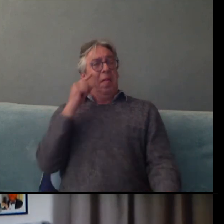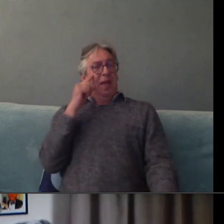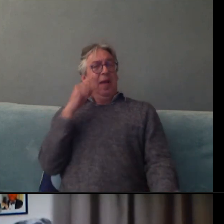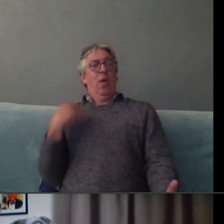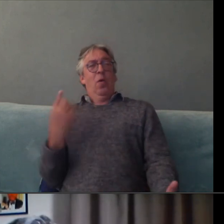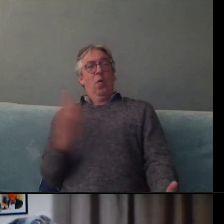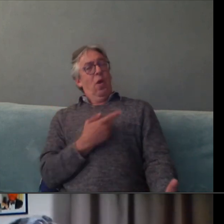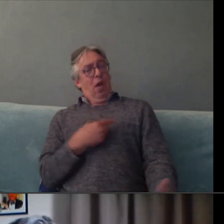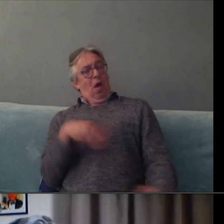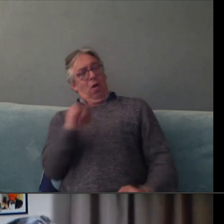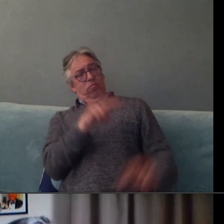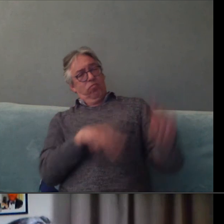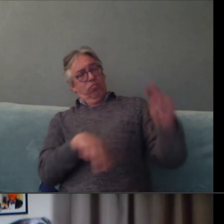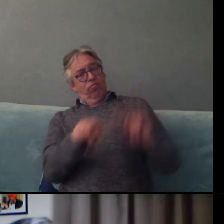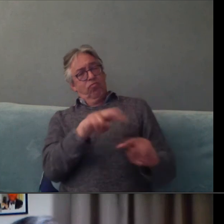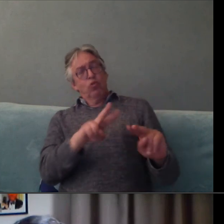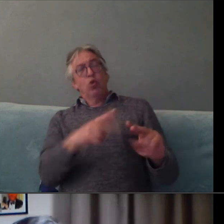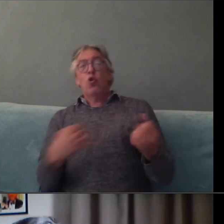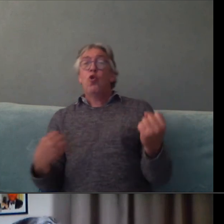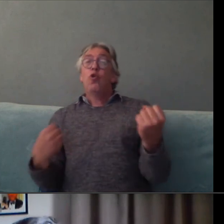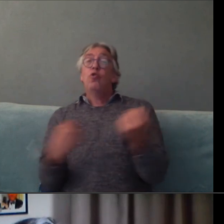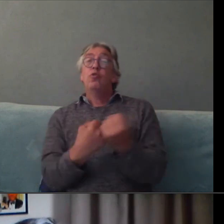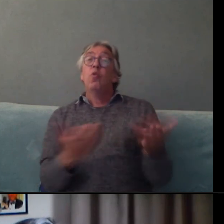the provision of support services,